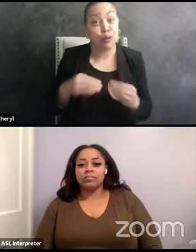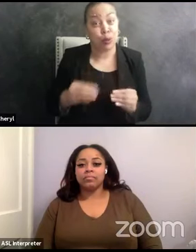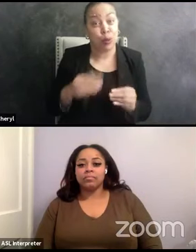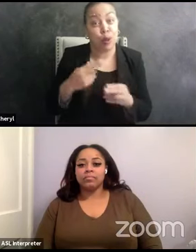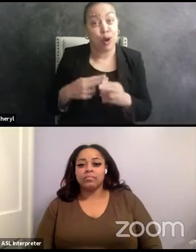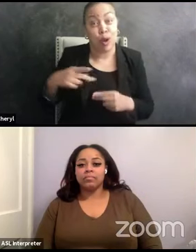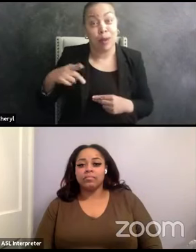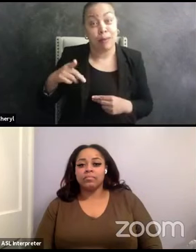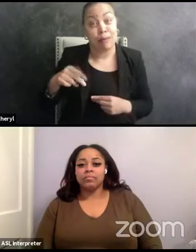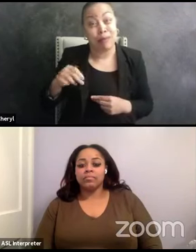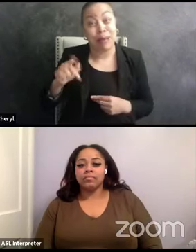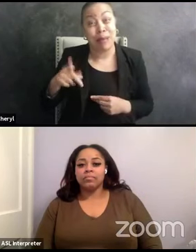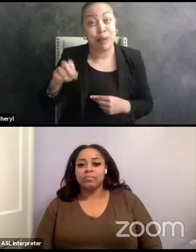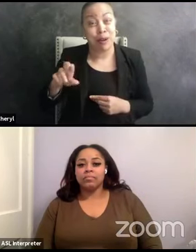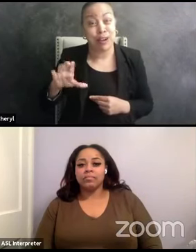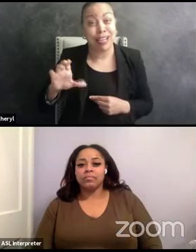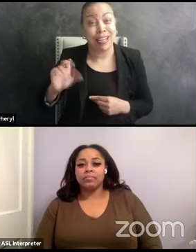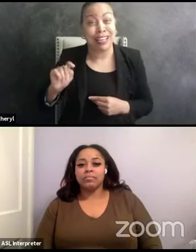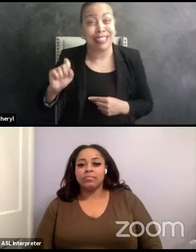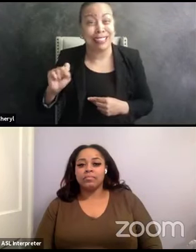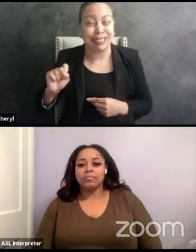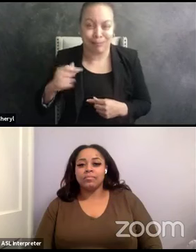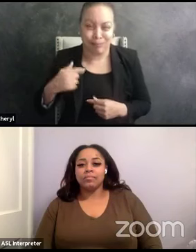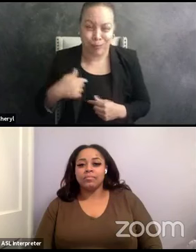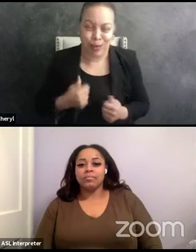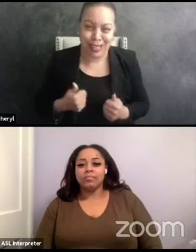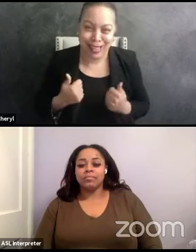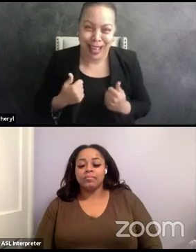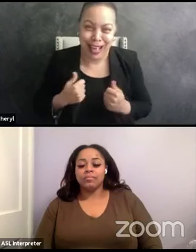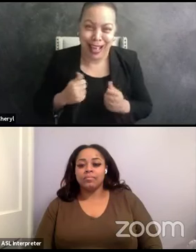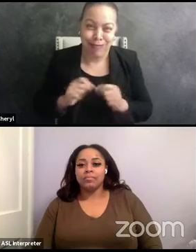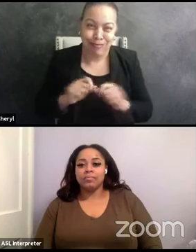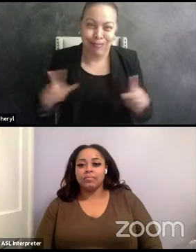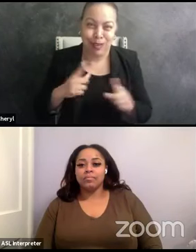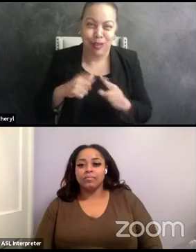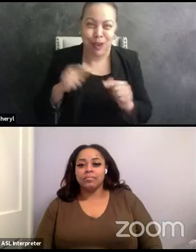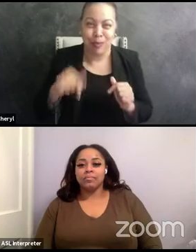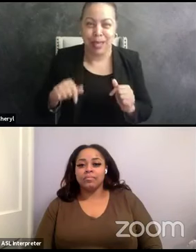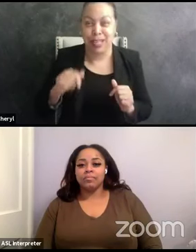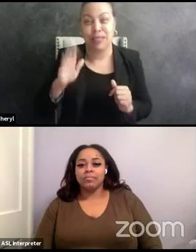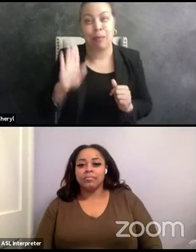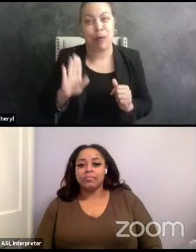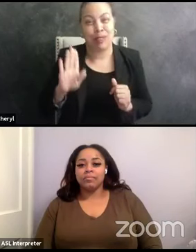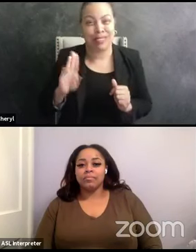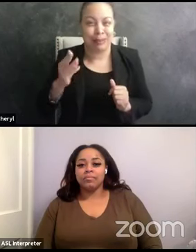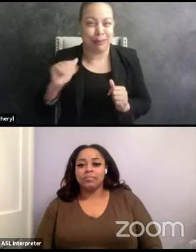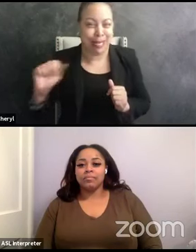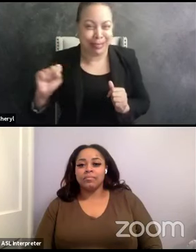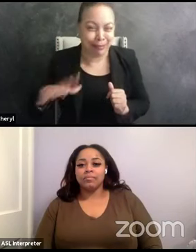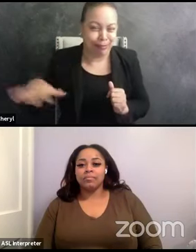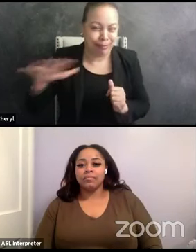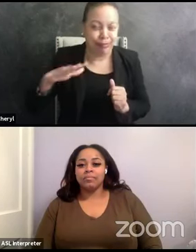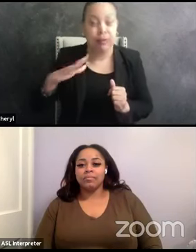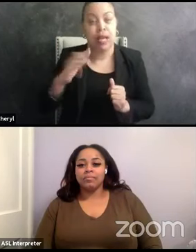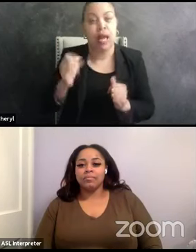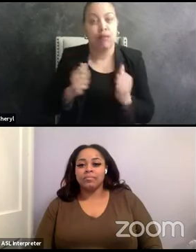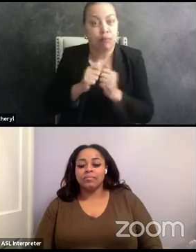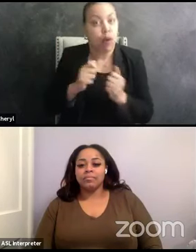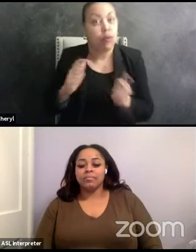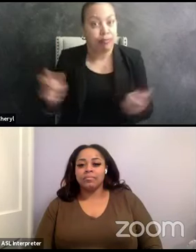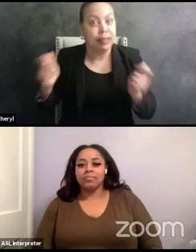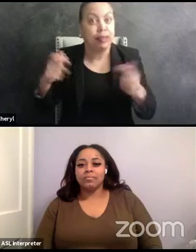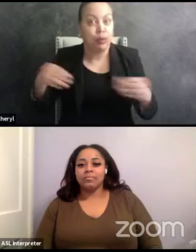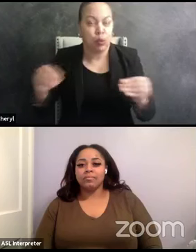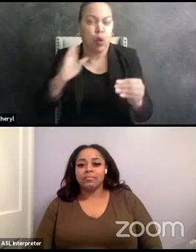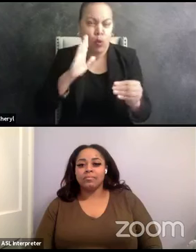are live and in charge from in Jamaica Plain, Massachusetts, which is also known as Boston, and from most major retailers. For more